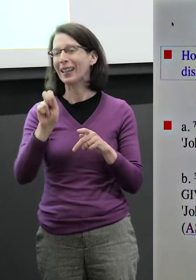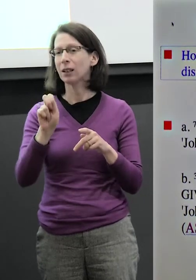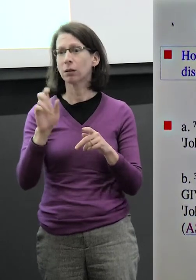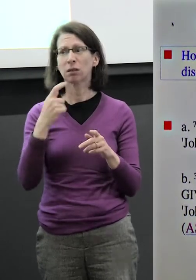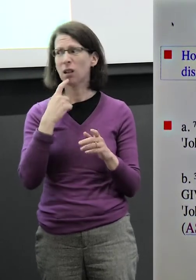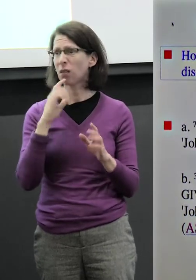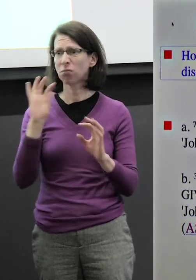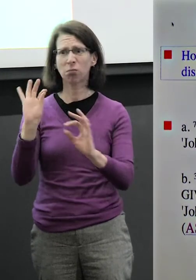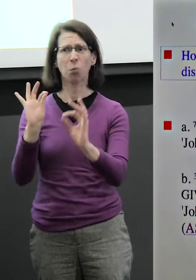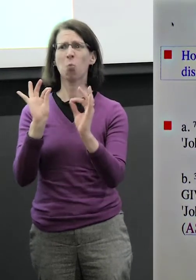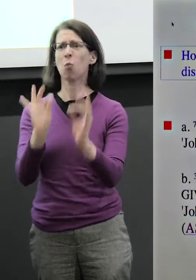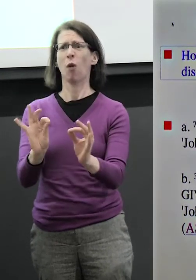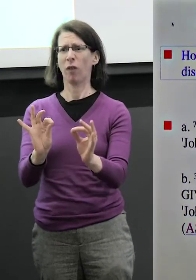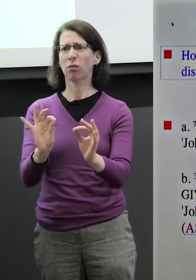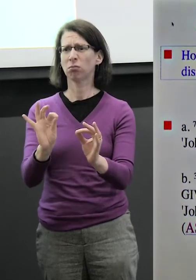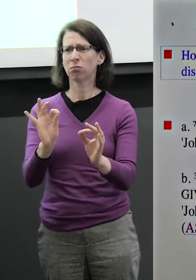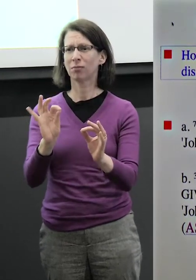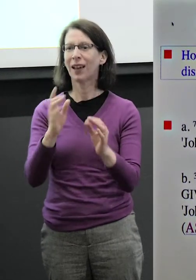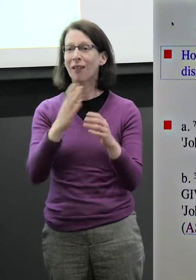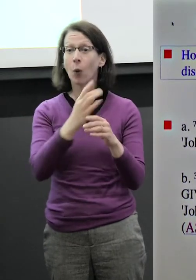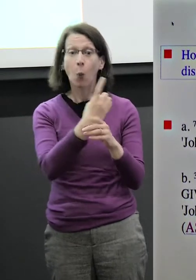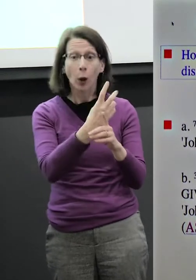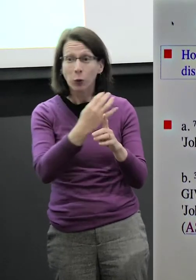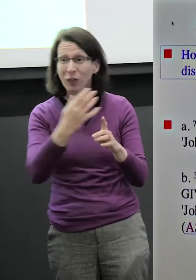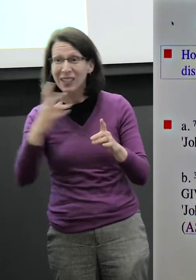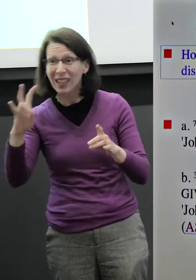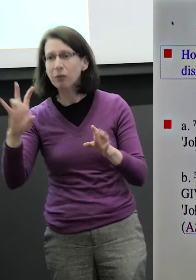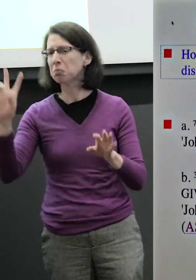But if you try to see what would happen if you